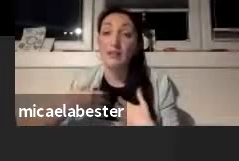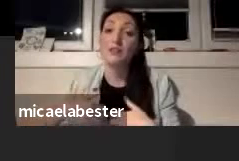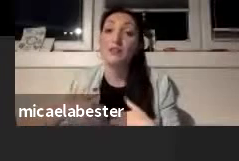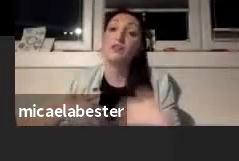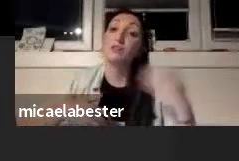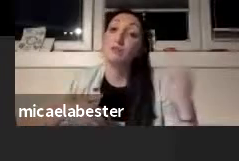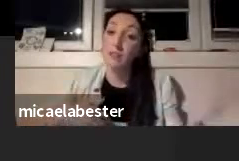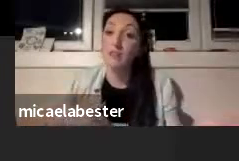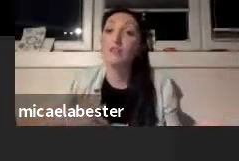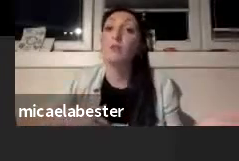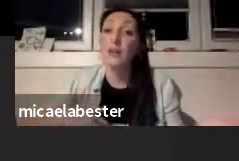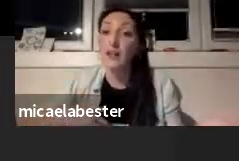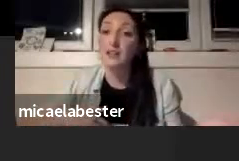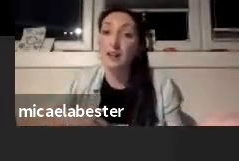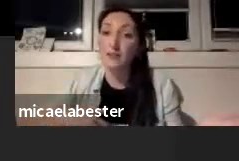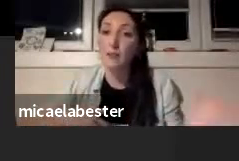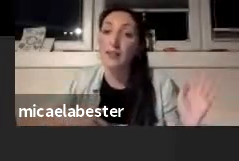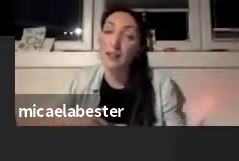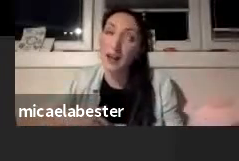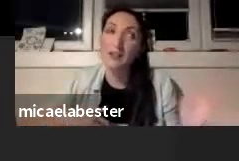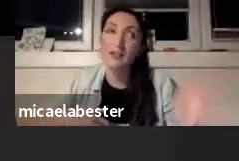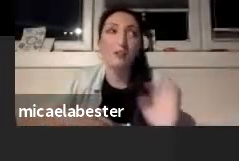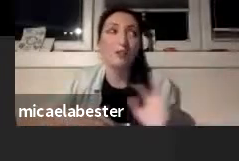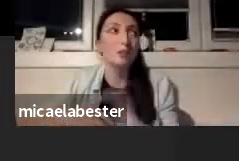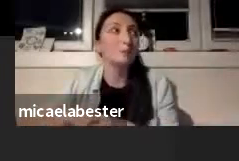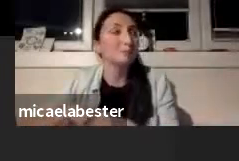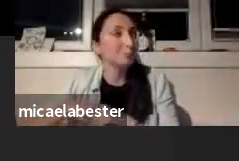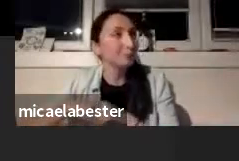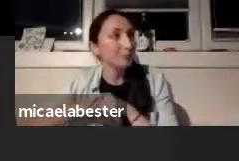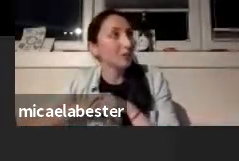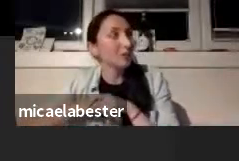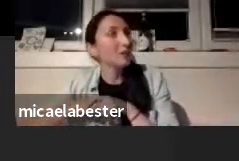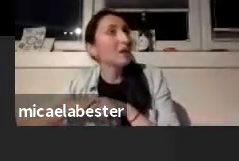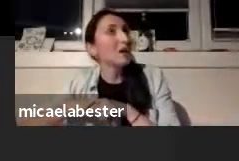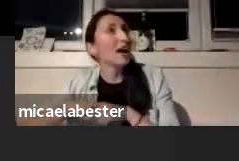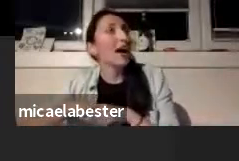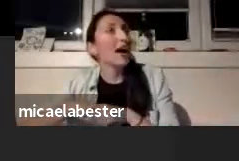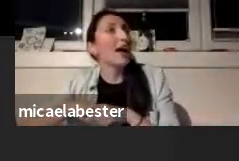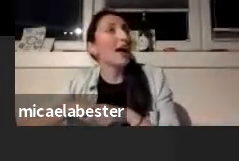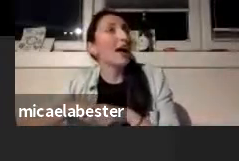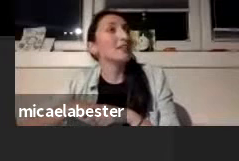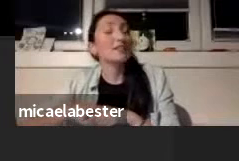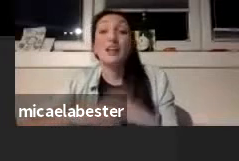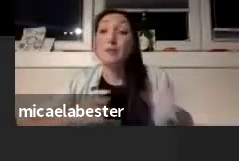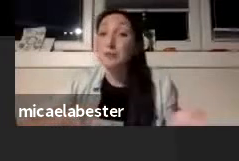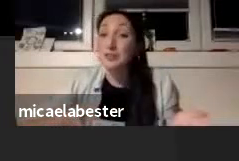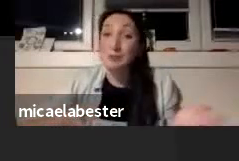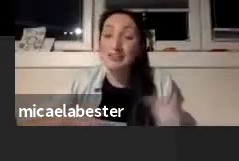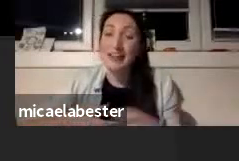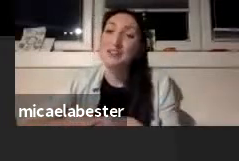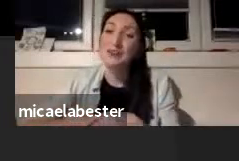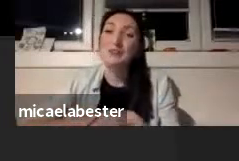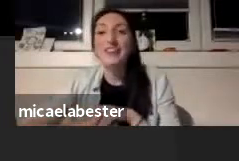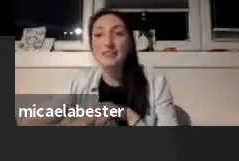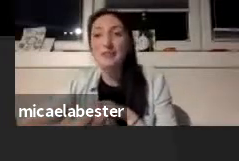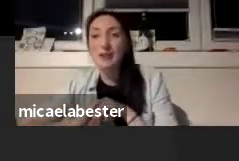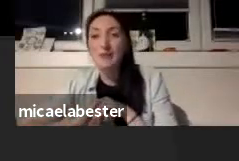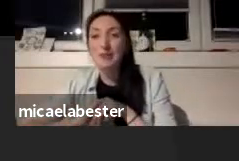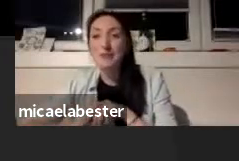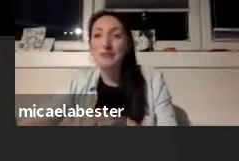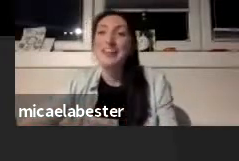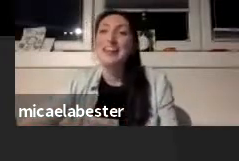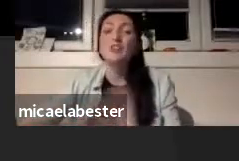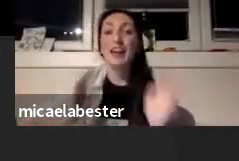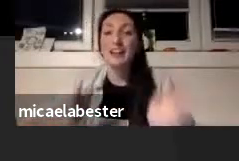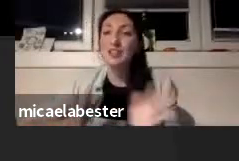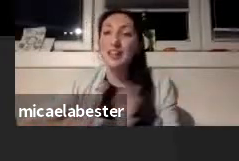that BSL uses rather than the one-handed alphabet that ISL uses, and tell me it was his birthday. So that was quite